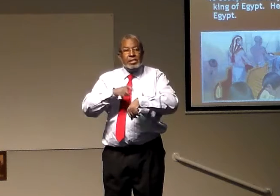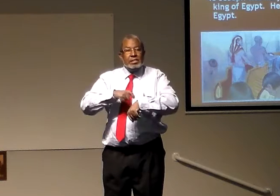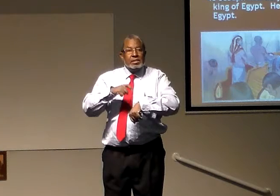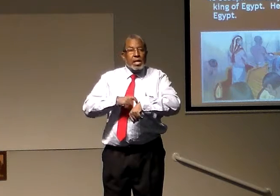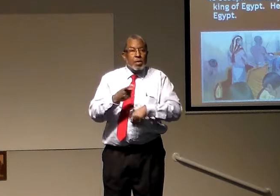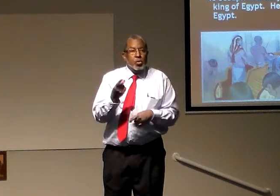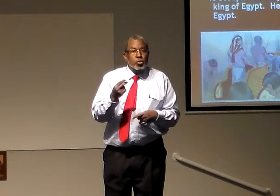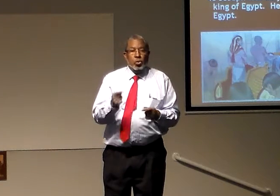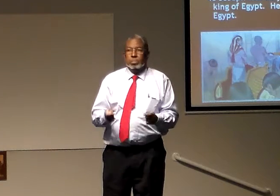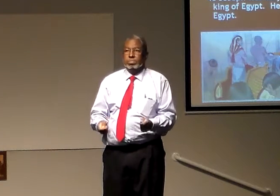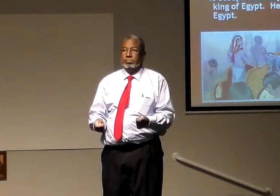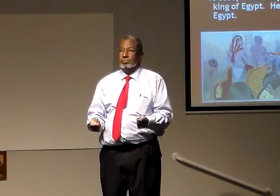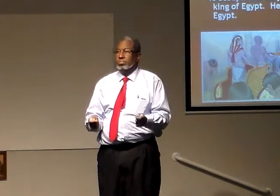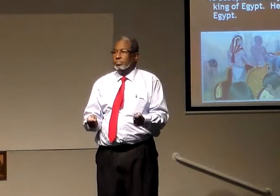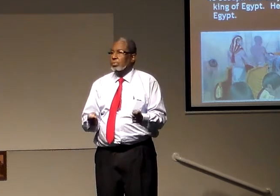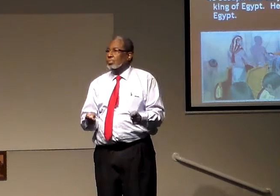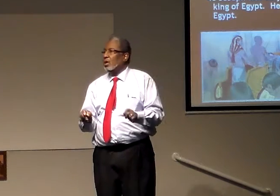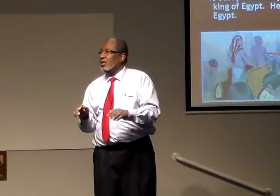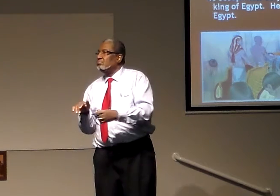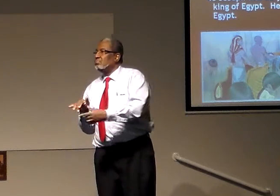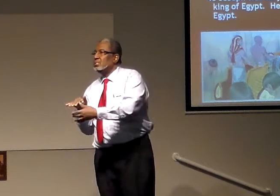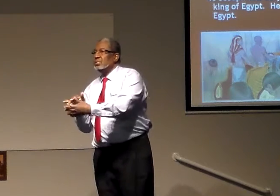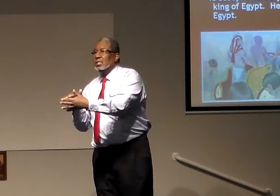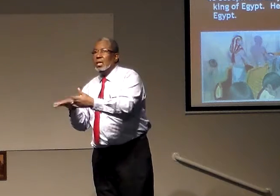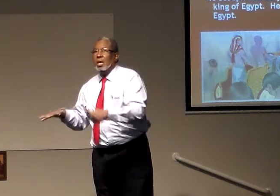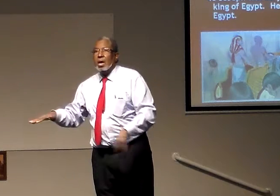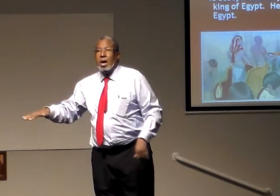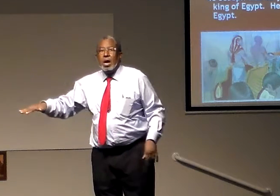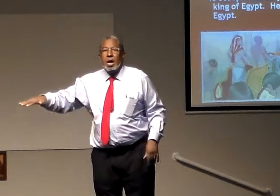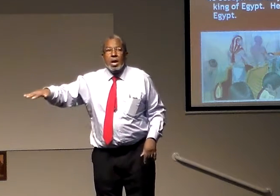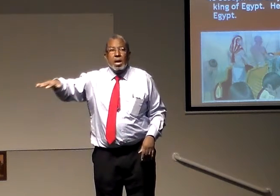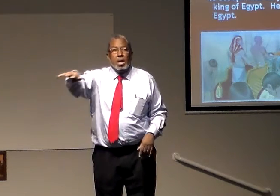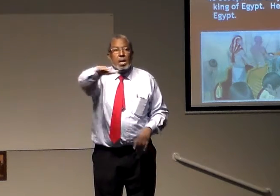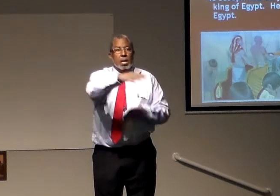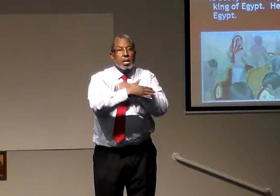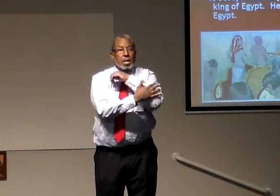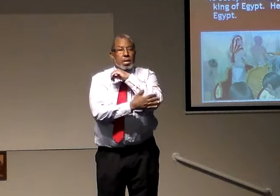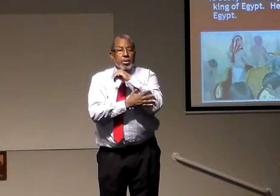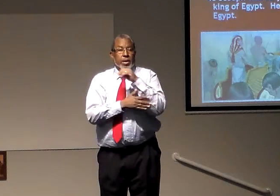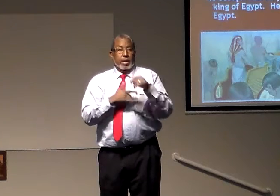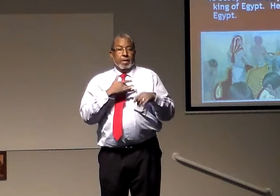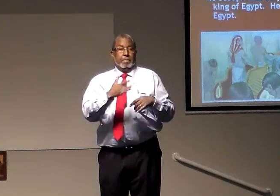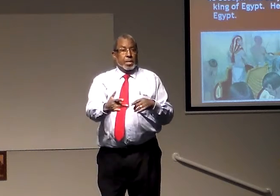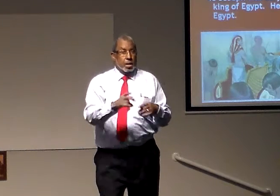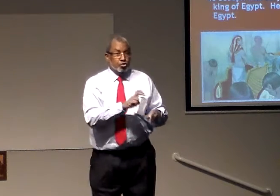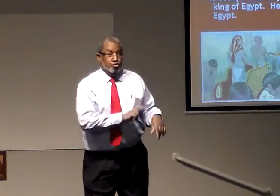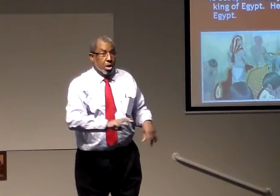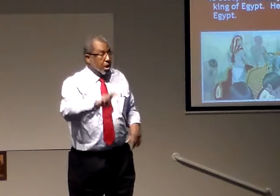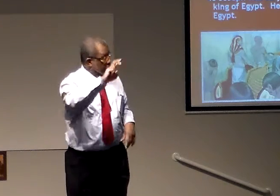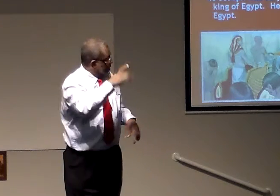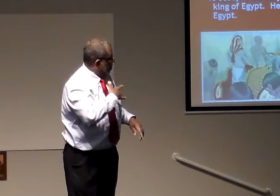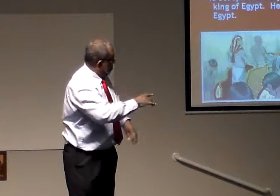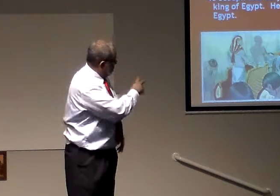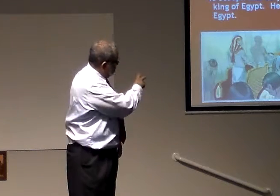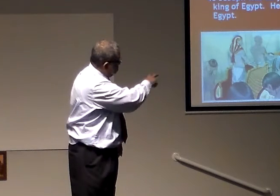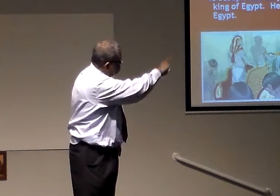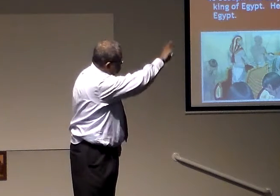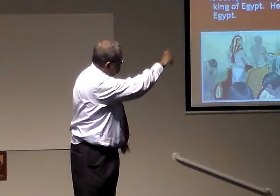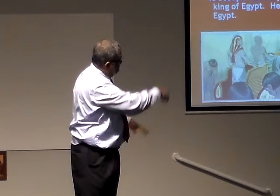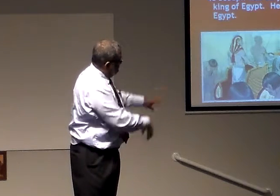out, he can have free time, he can go riding, he can go touch some of the country. He tends to travel where?